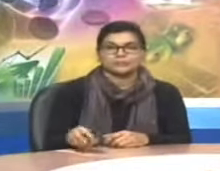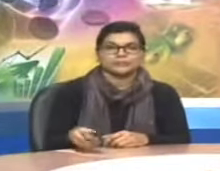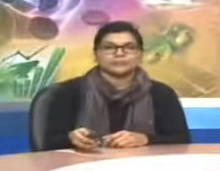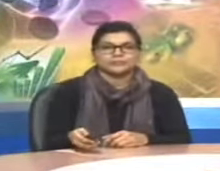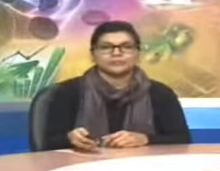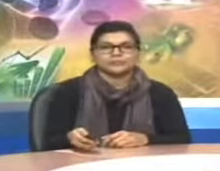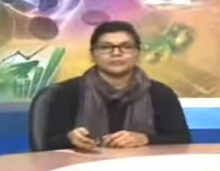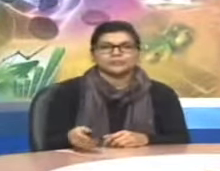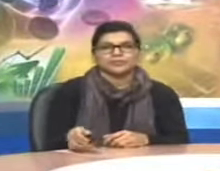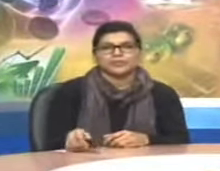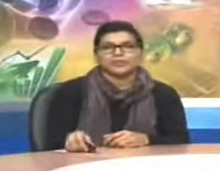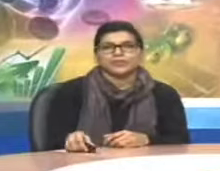activity with them.